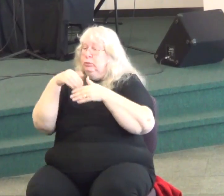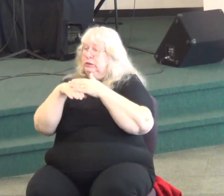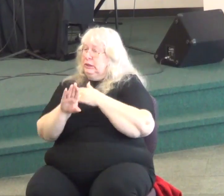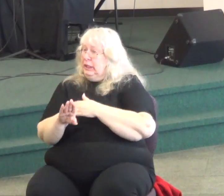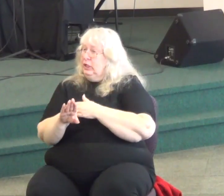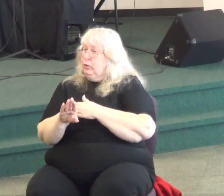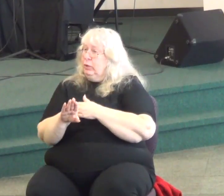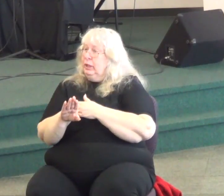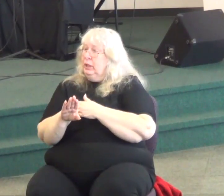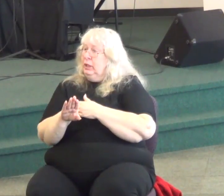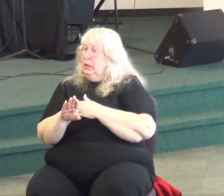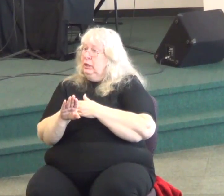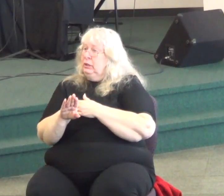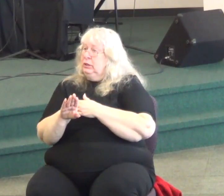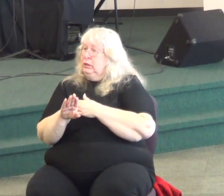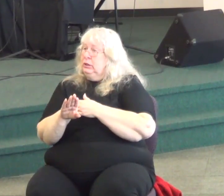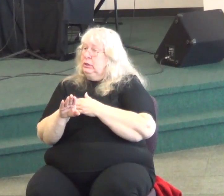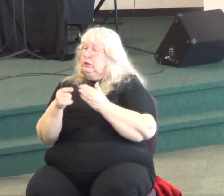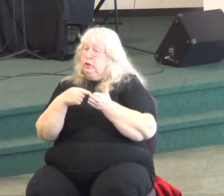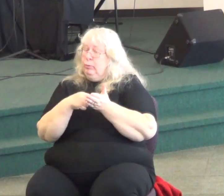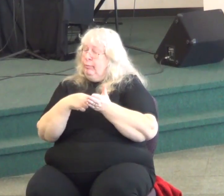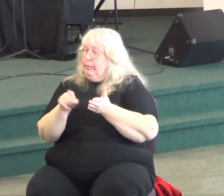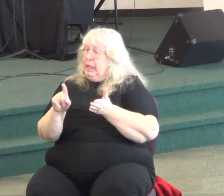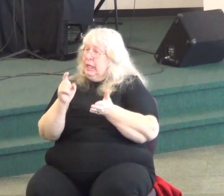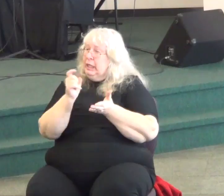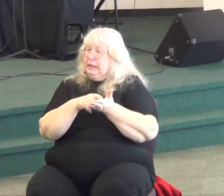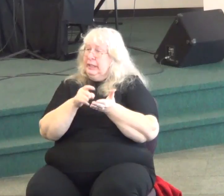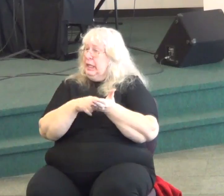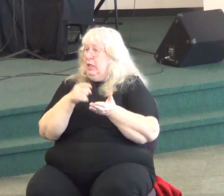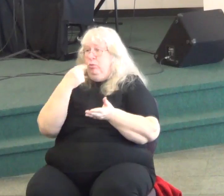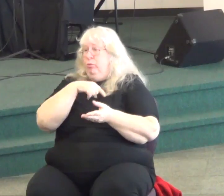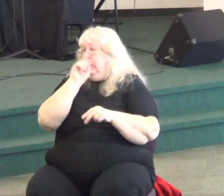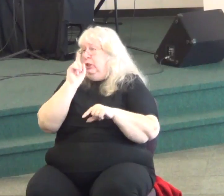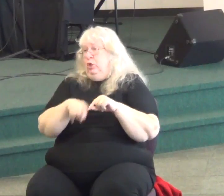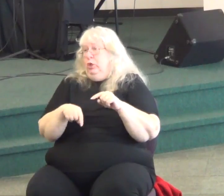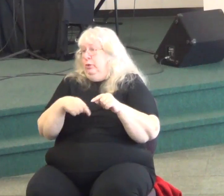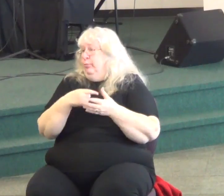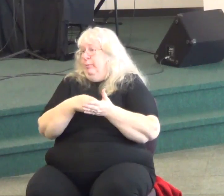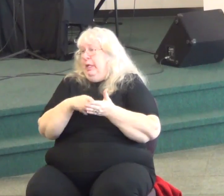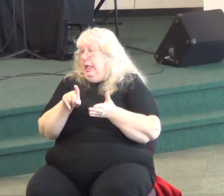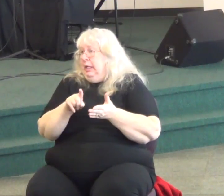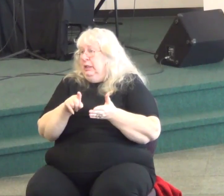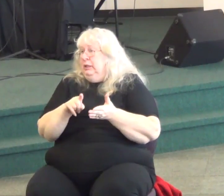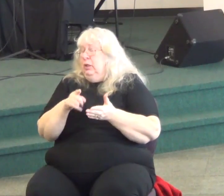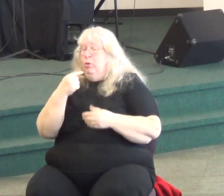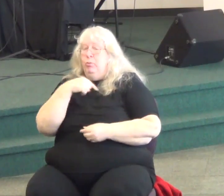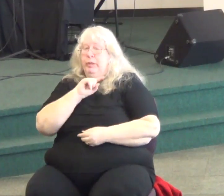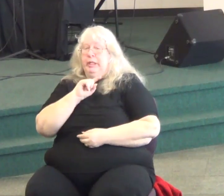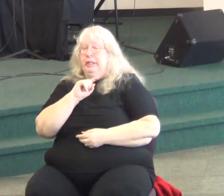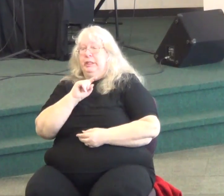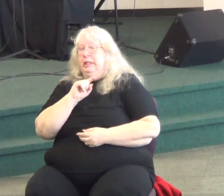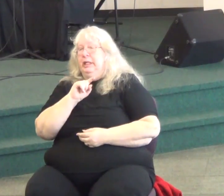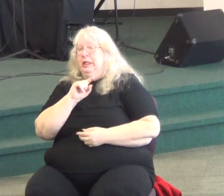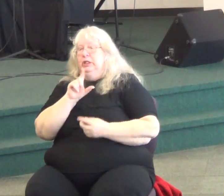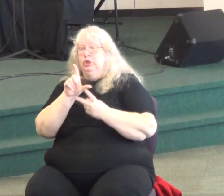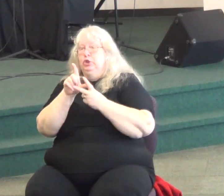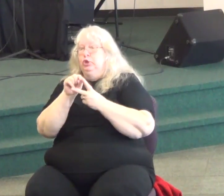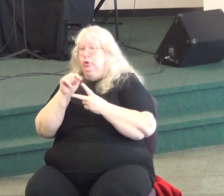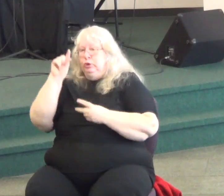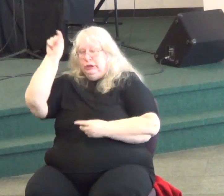could never pay on our own, church. We can elect officials, we can trust in man, and we're going to get let